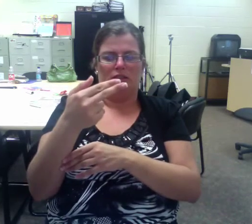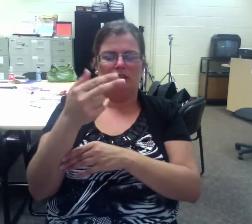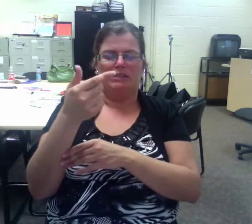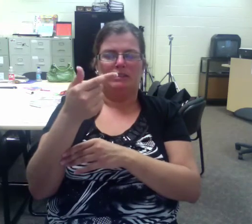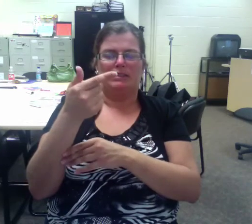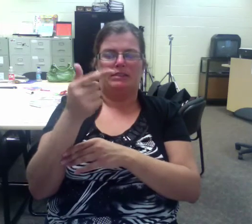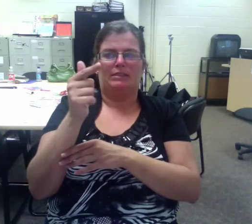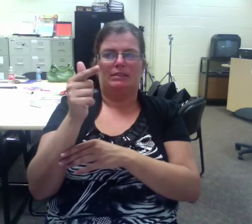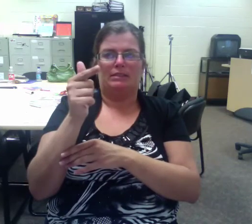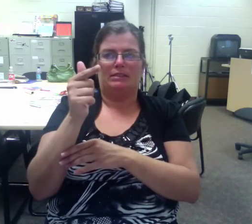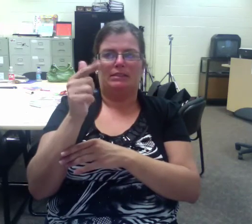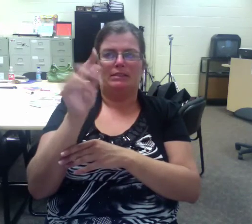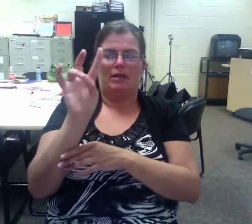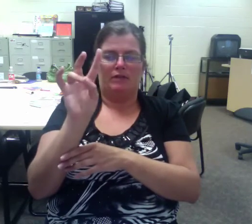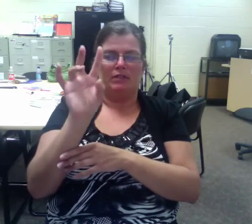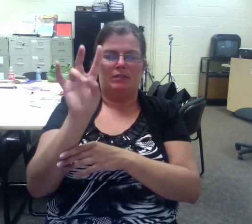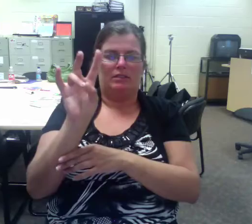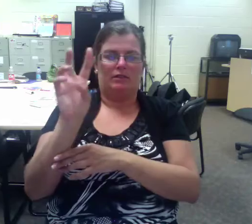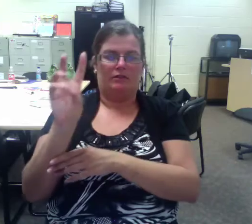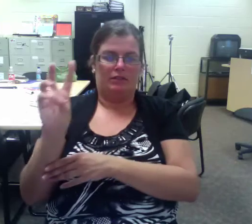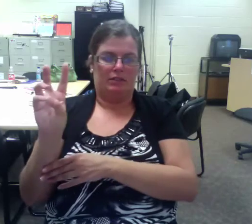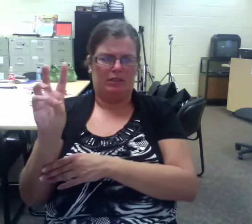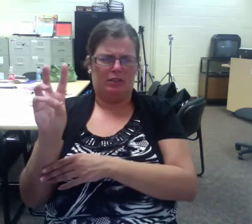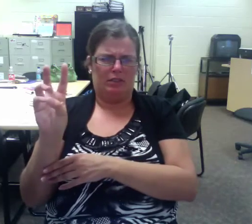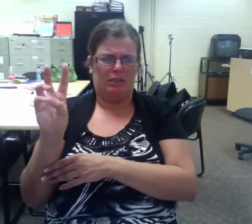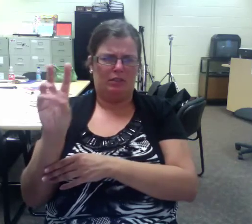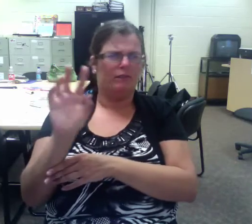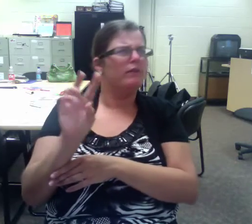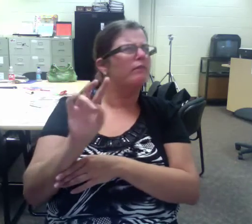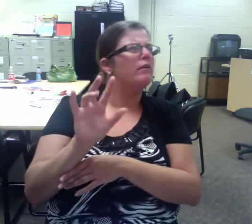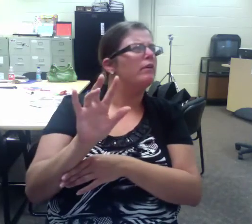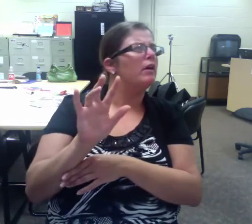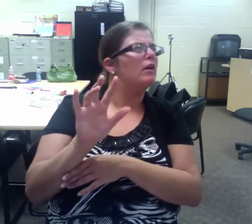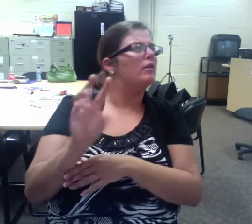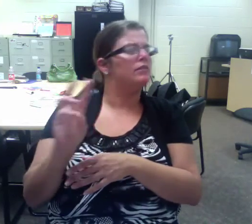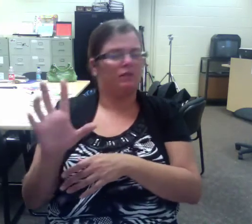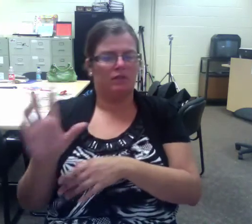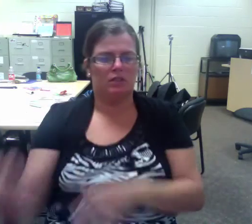76. Okay, that's good.